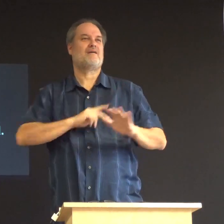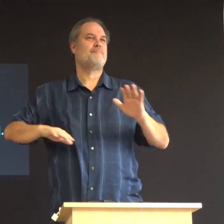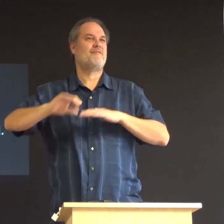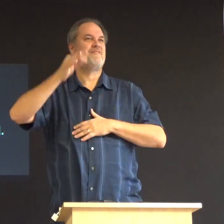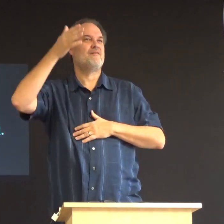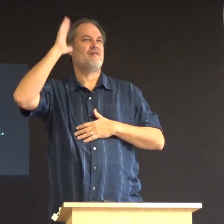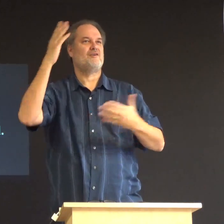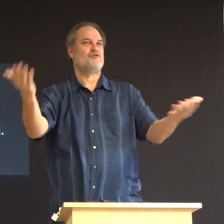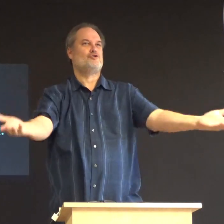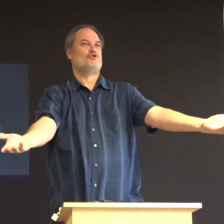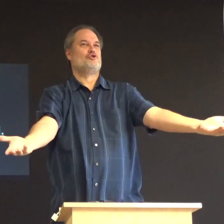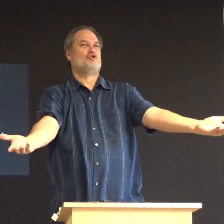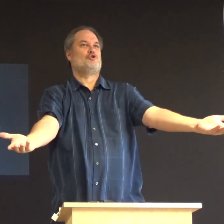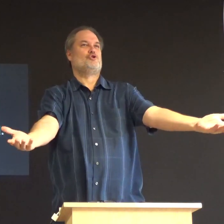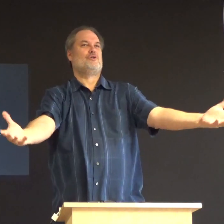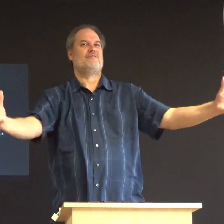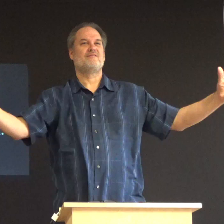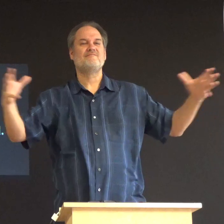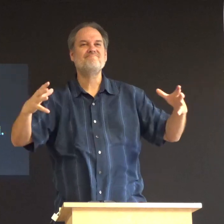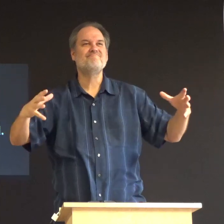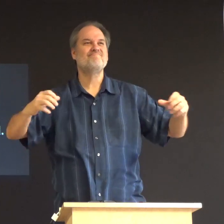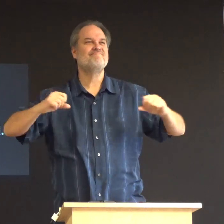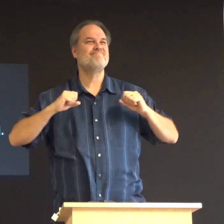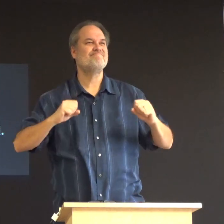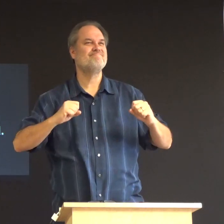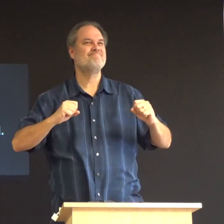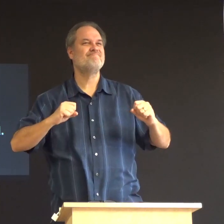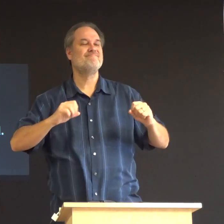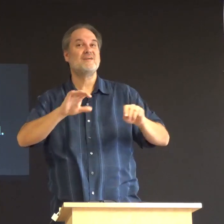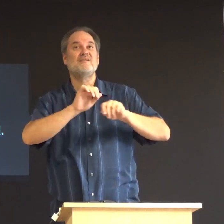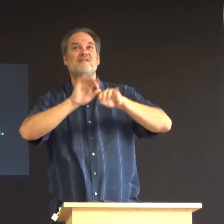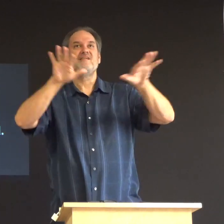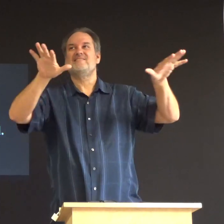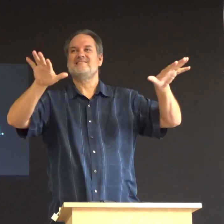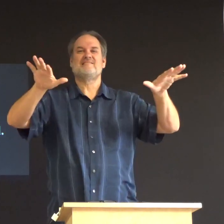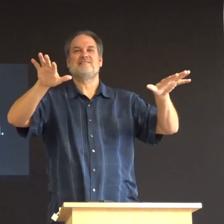taste of the kingdom of Christ. It's here, right now, right here in our church.